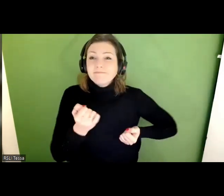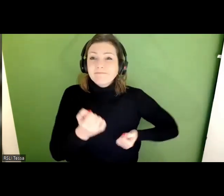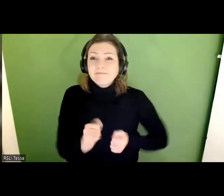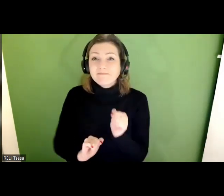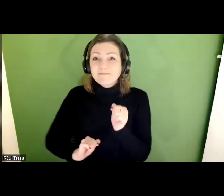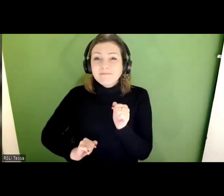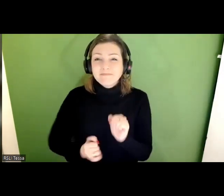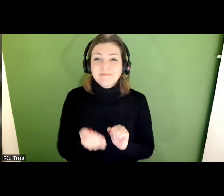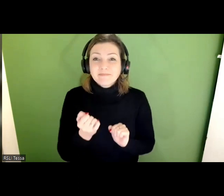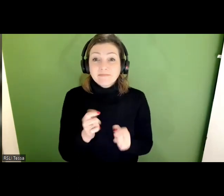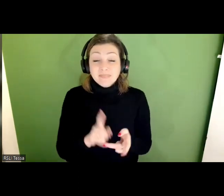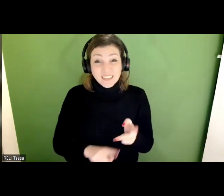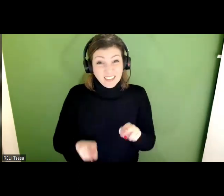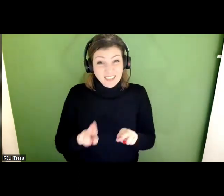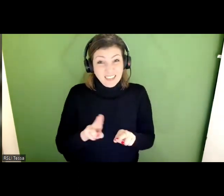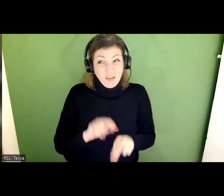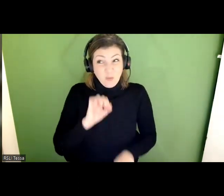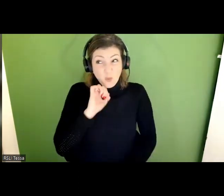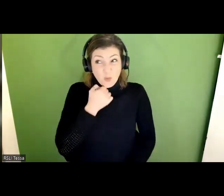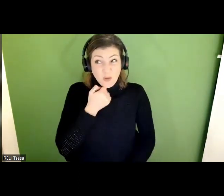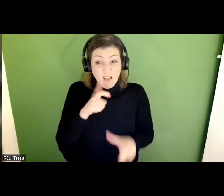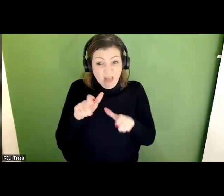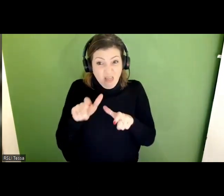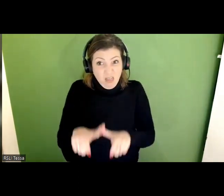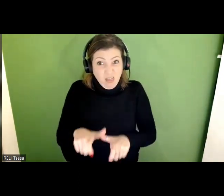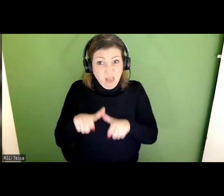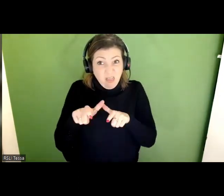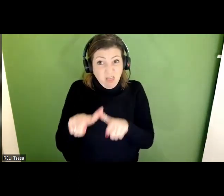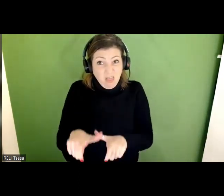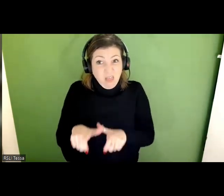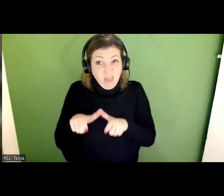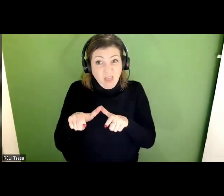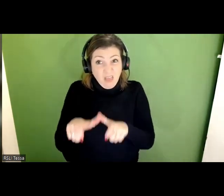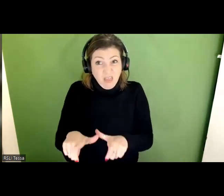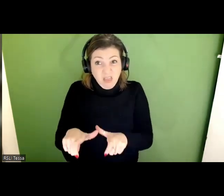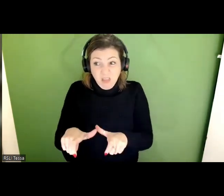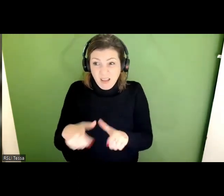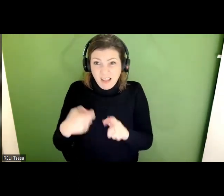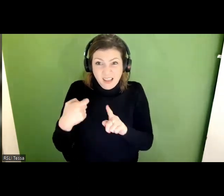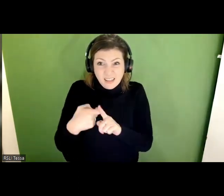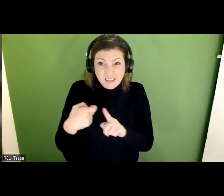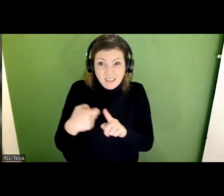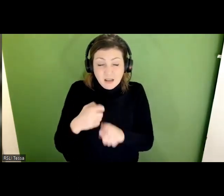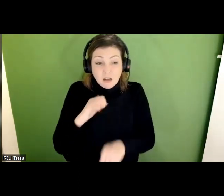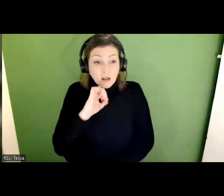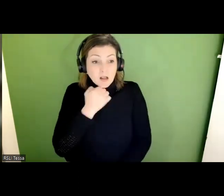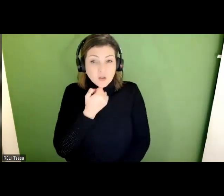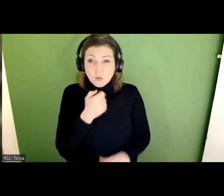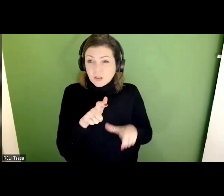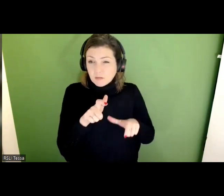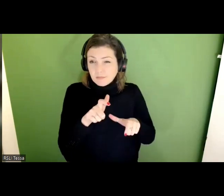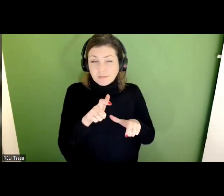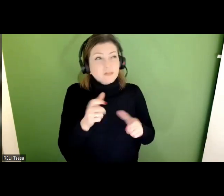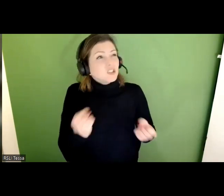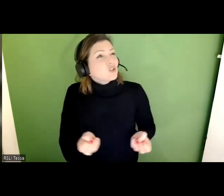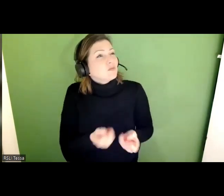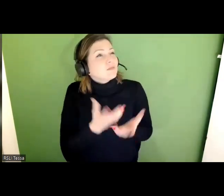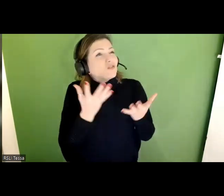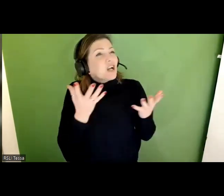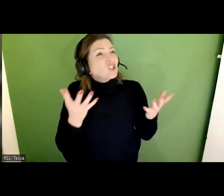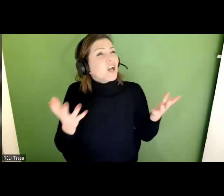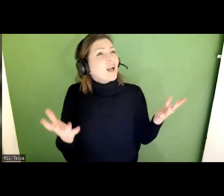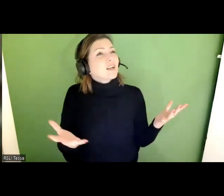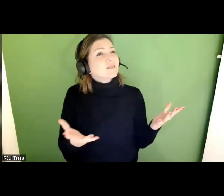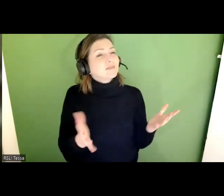she was going to be cooped up in some little scullery from now on, she might as well make the most of the fresh air while she could. Not that it